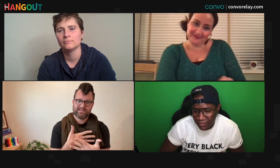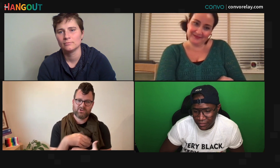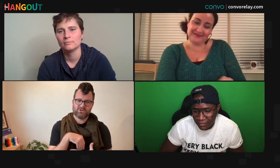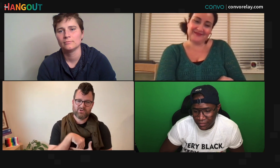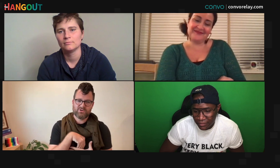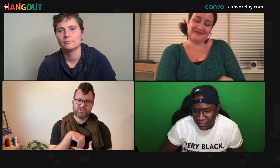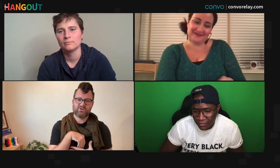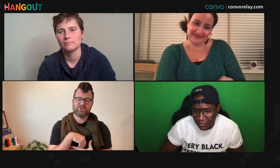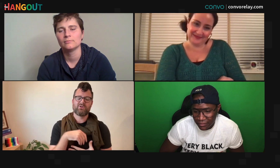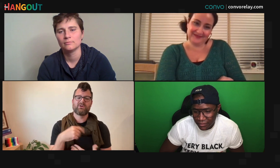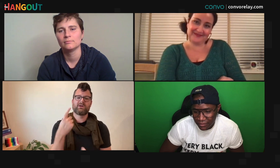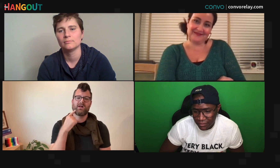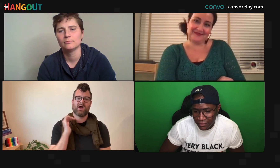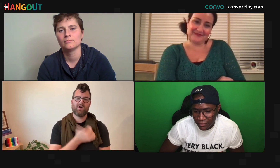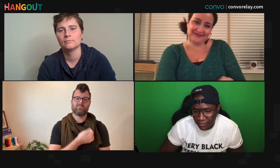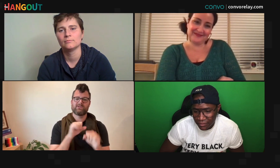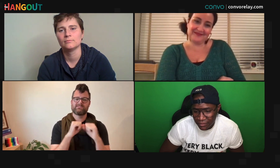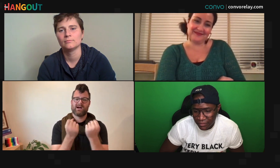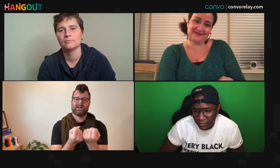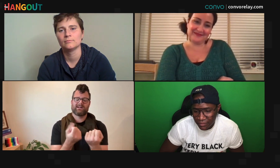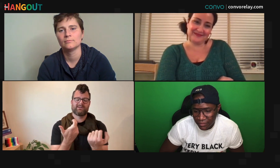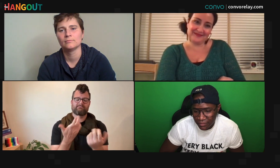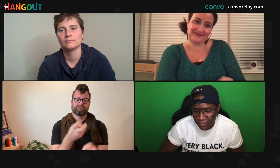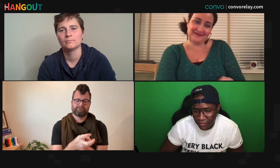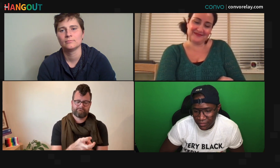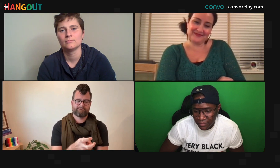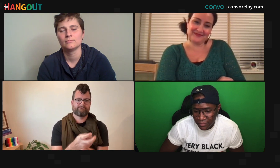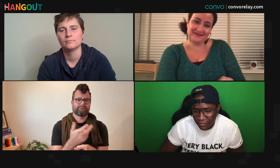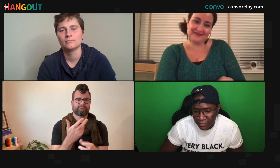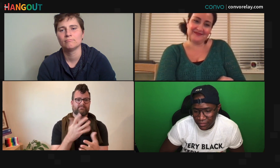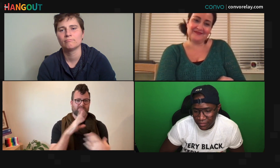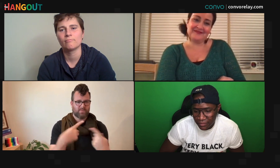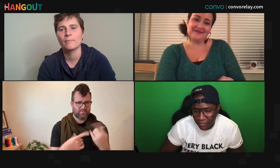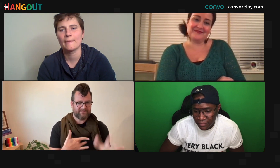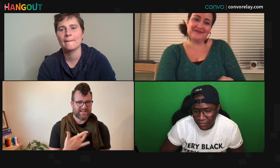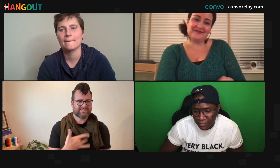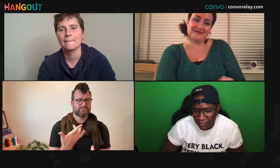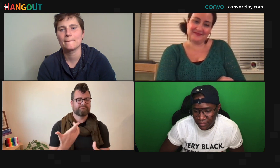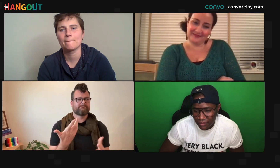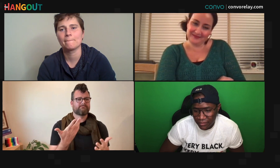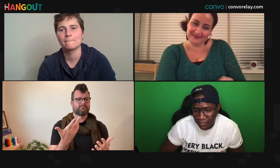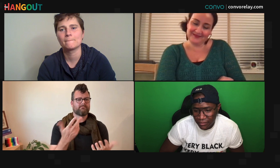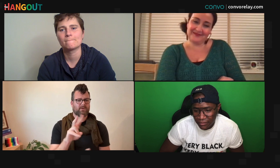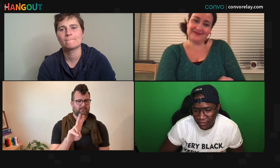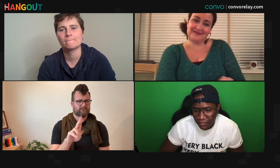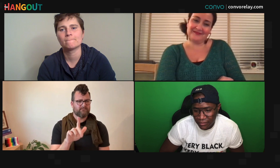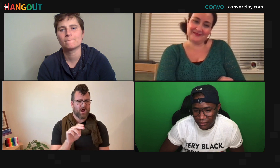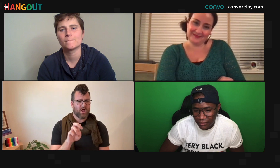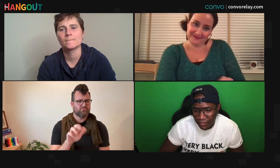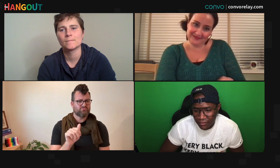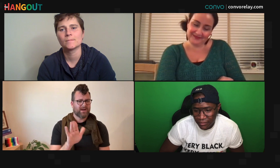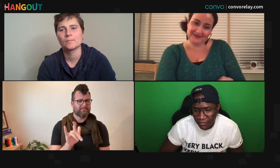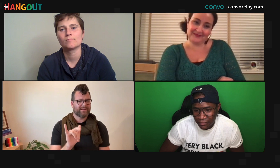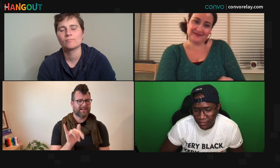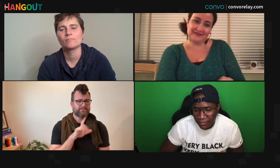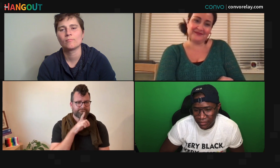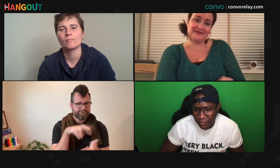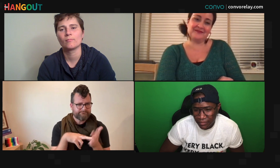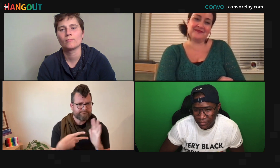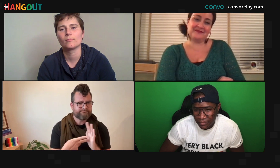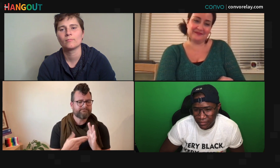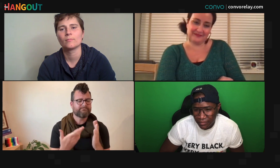feelings, just being comfortable. This book talks about feeling comfortable with approaching fear, and our society is so hardwired to not talk